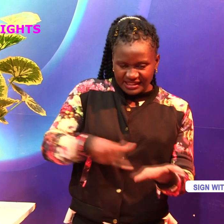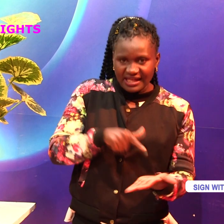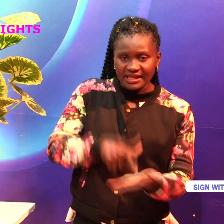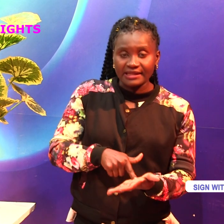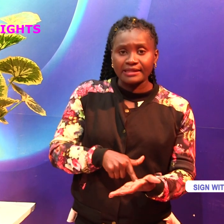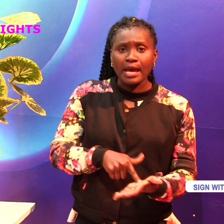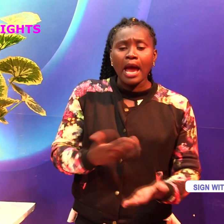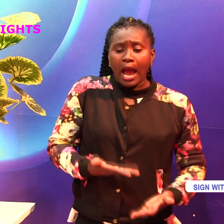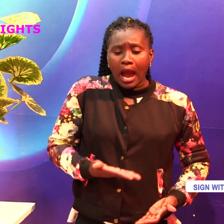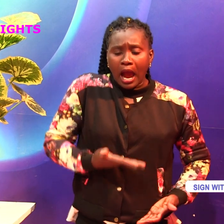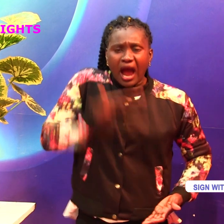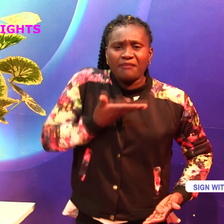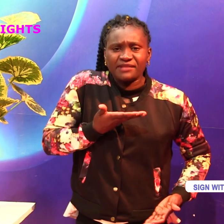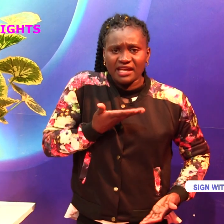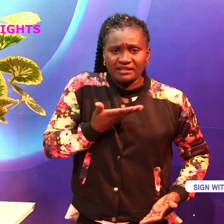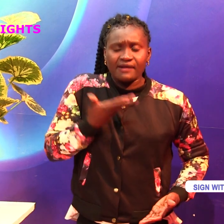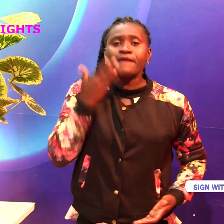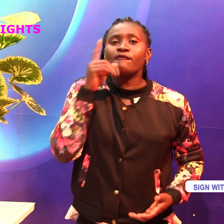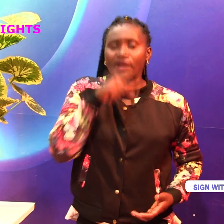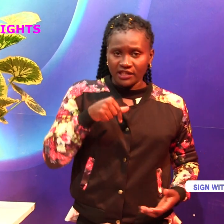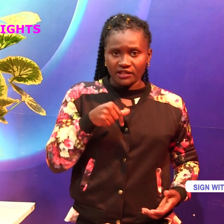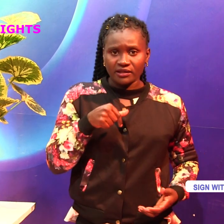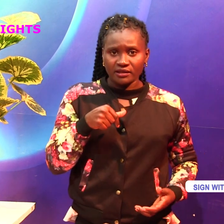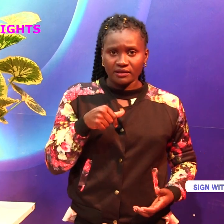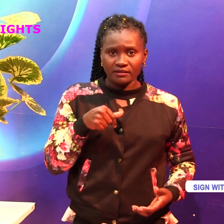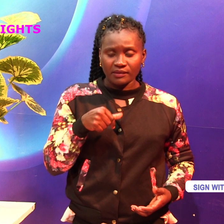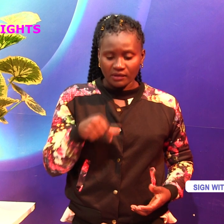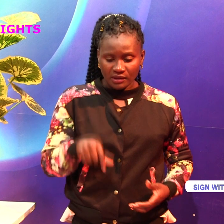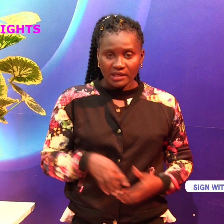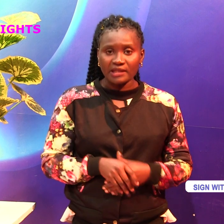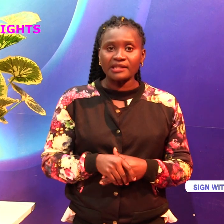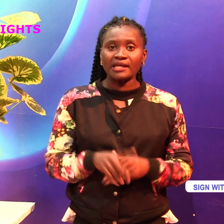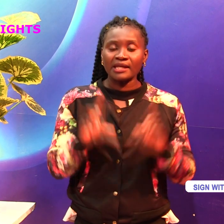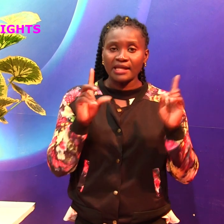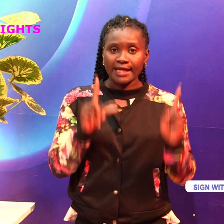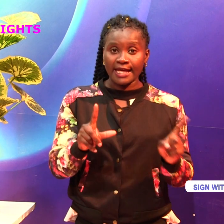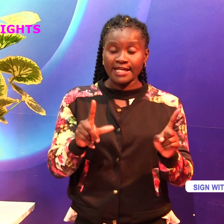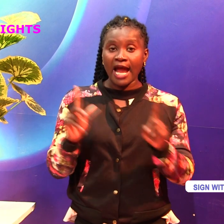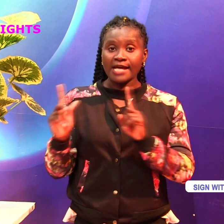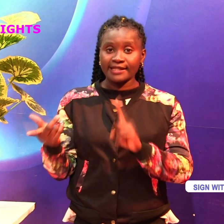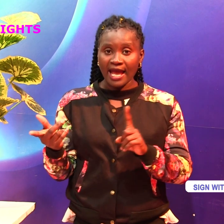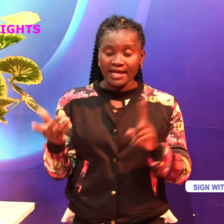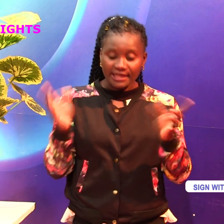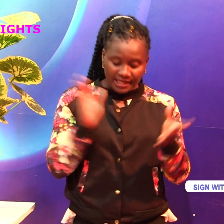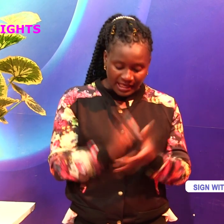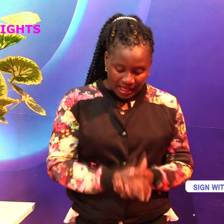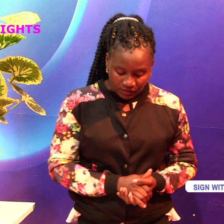this, upset, finish. That is in Kenya Sign